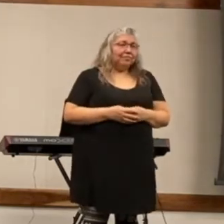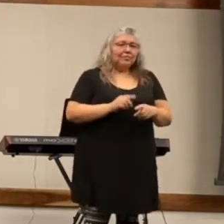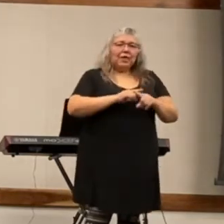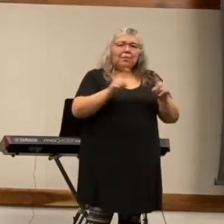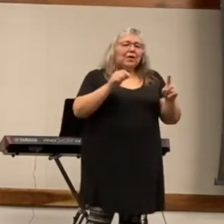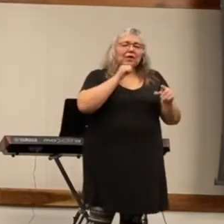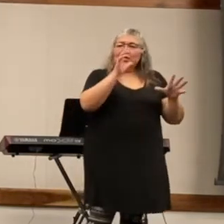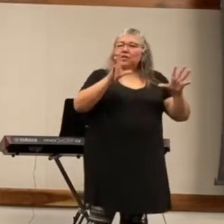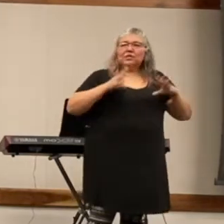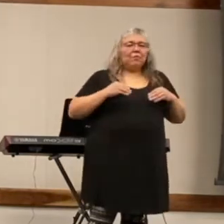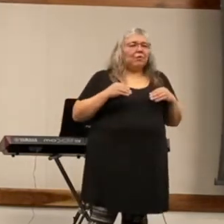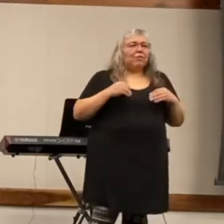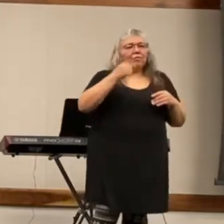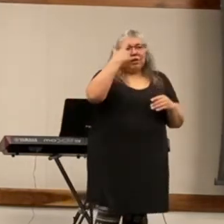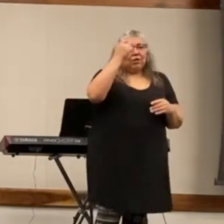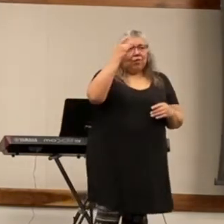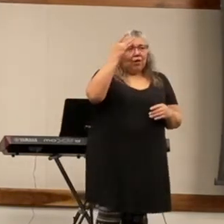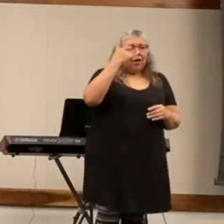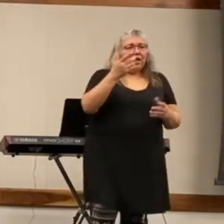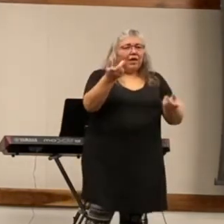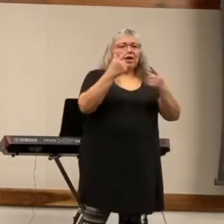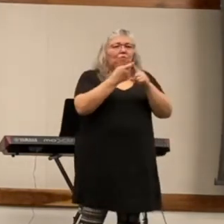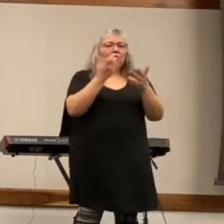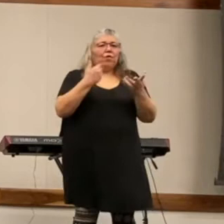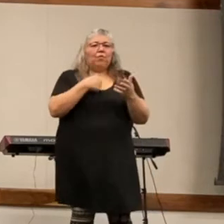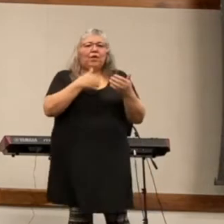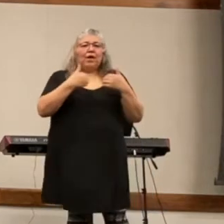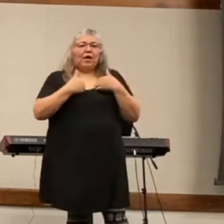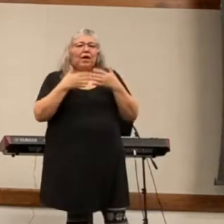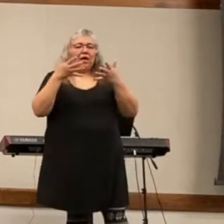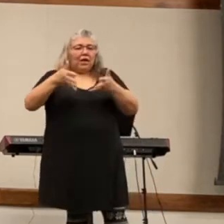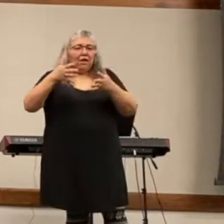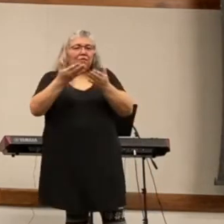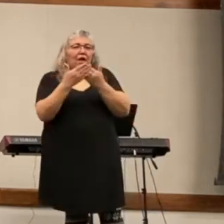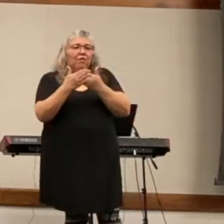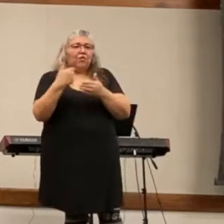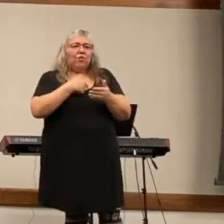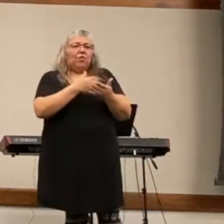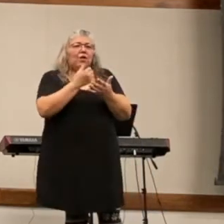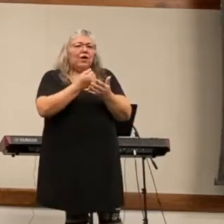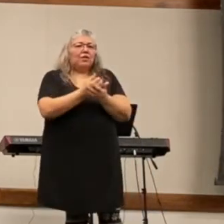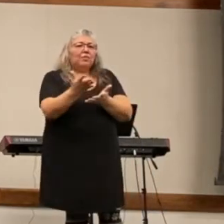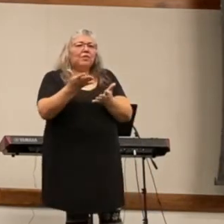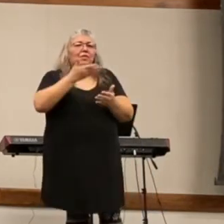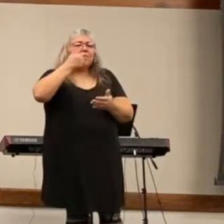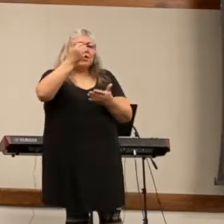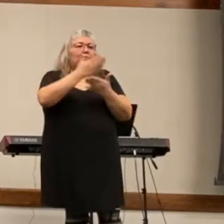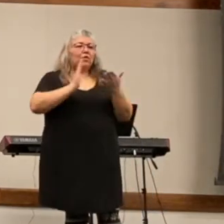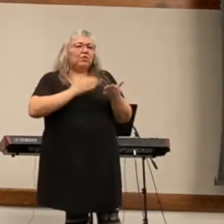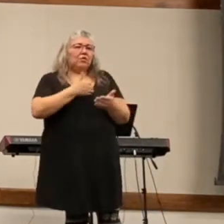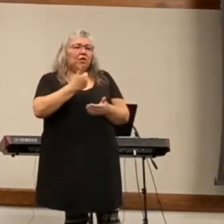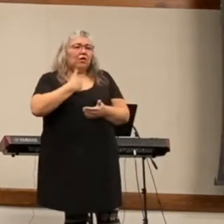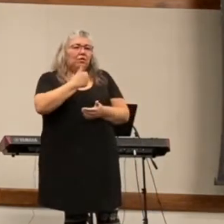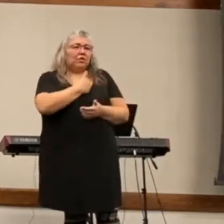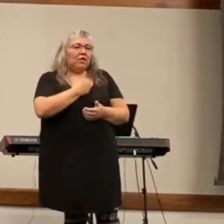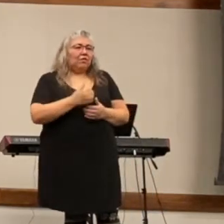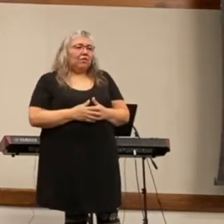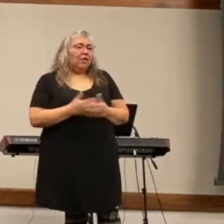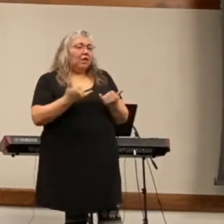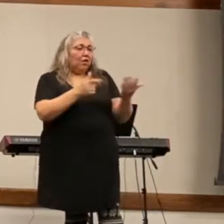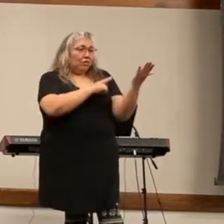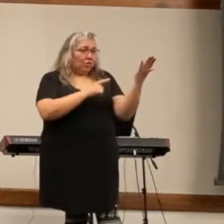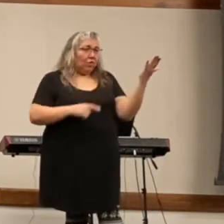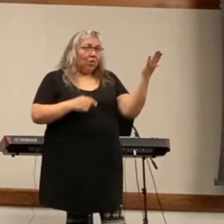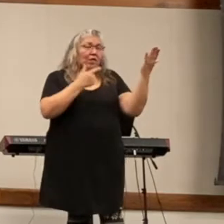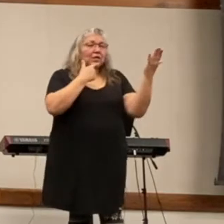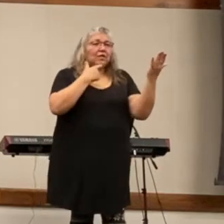it's unacceptable because it came from what we had left after we spent the best parts on ourselves. The Lord says,